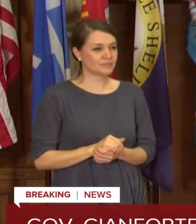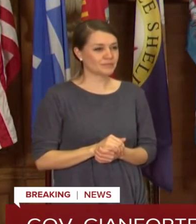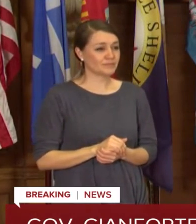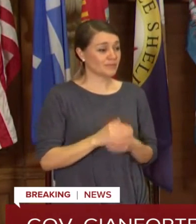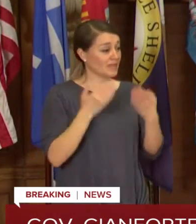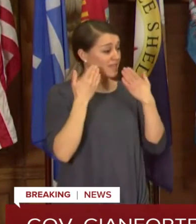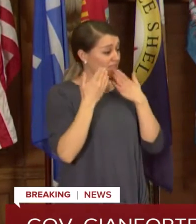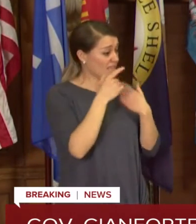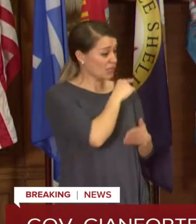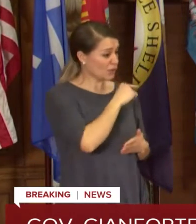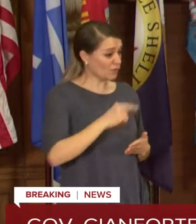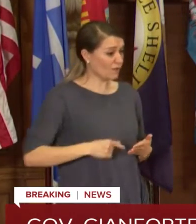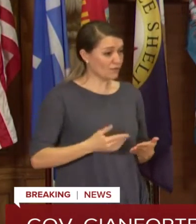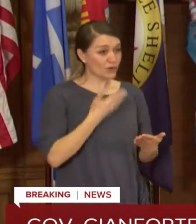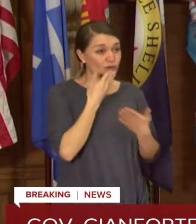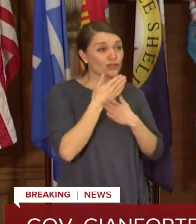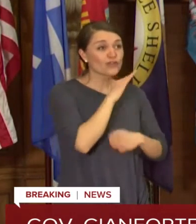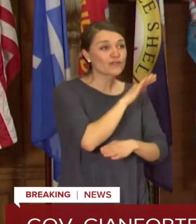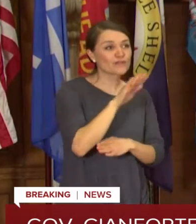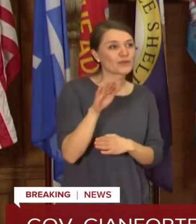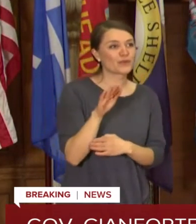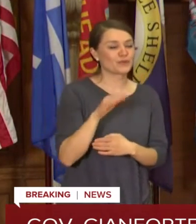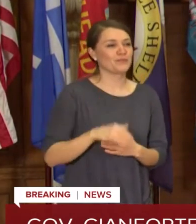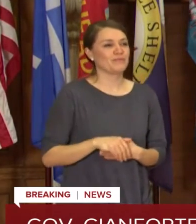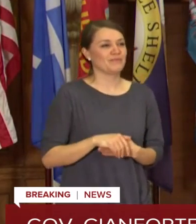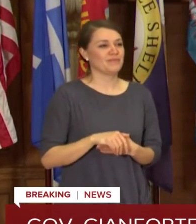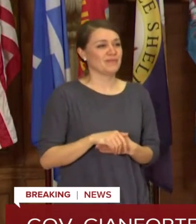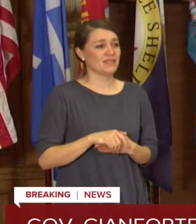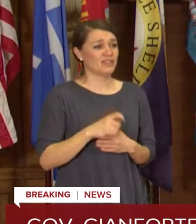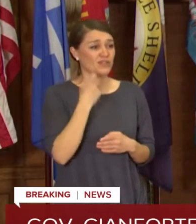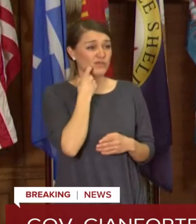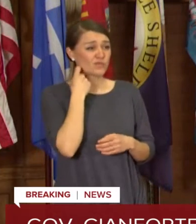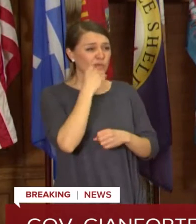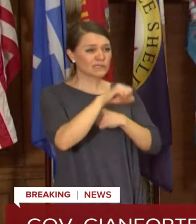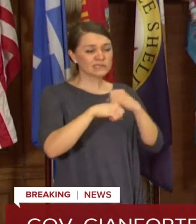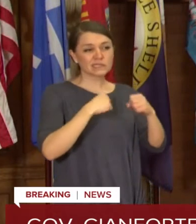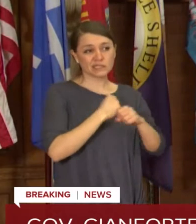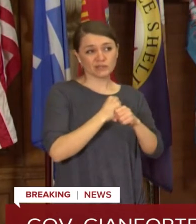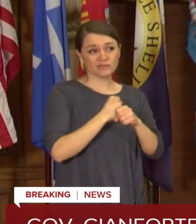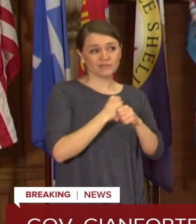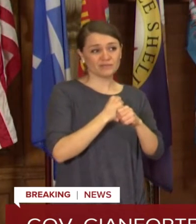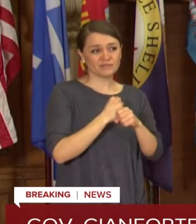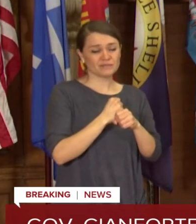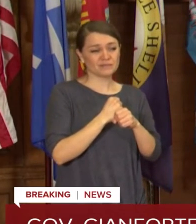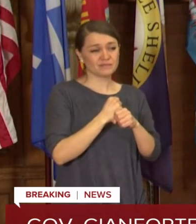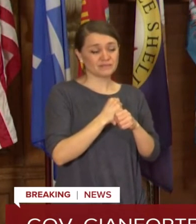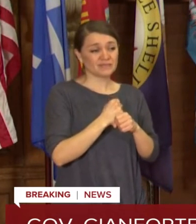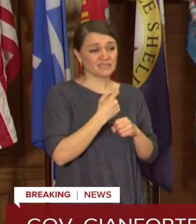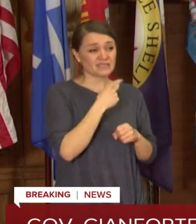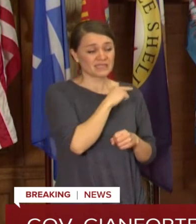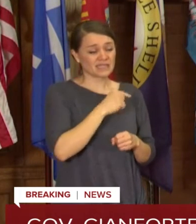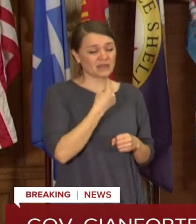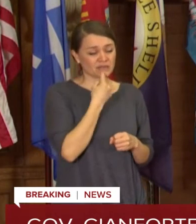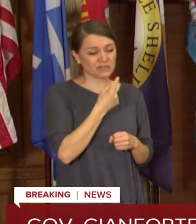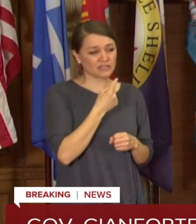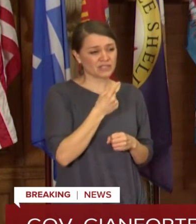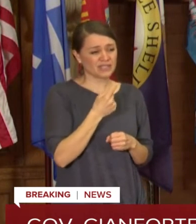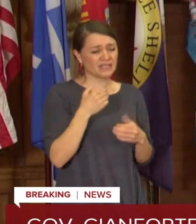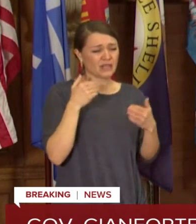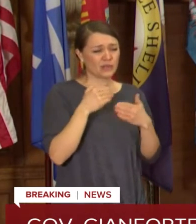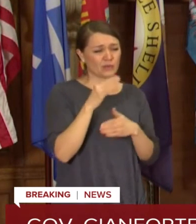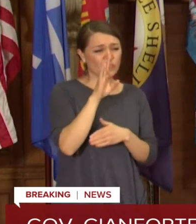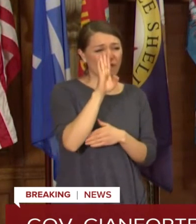Thank you, Governor, and good afternoon. Over the course of the past year, we have lost, as Governor mentioned, nearly